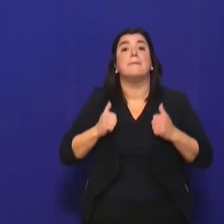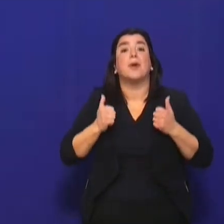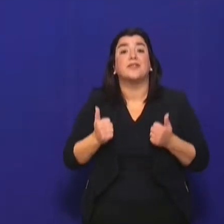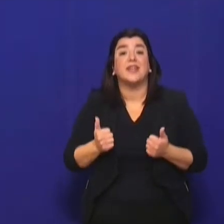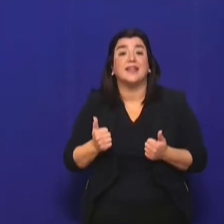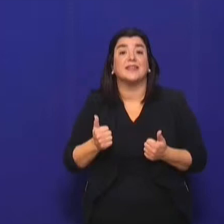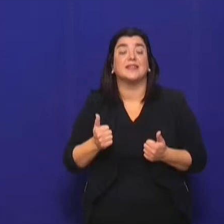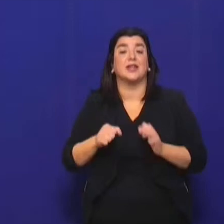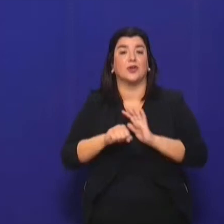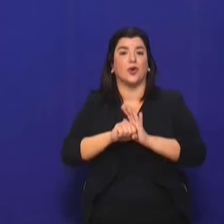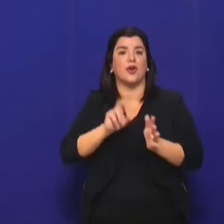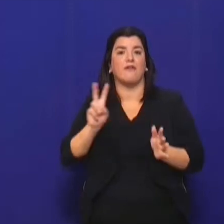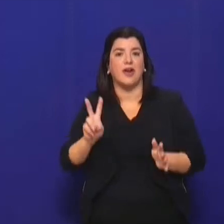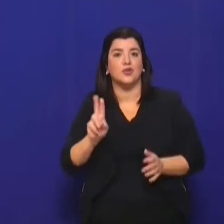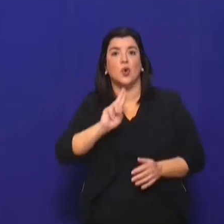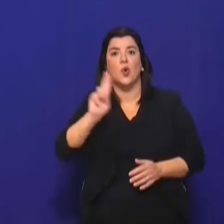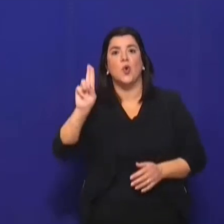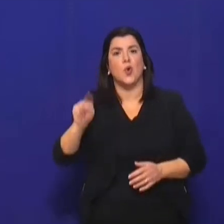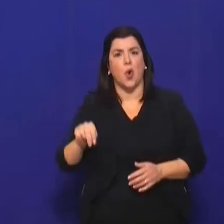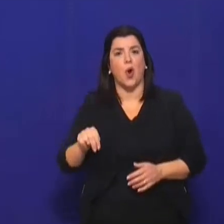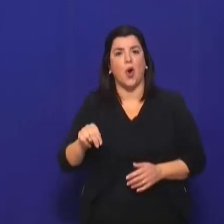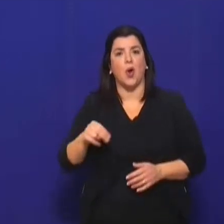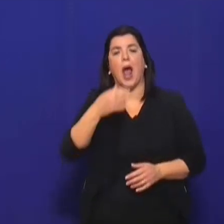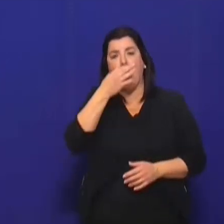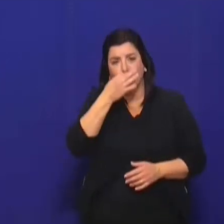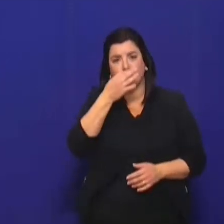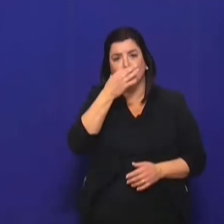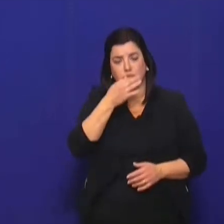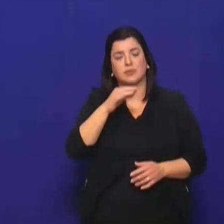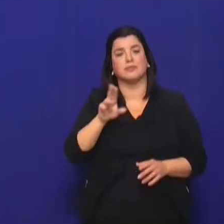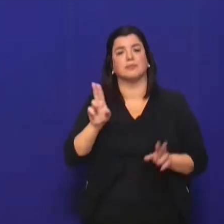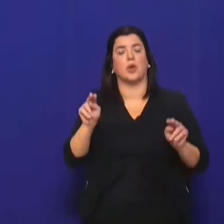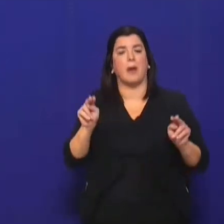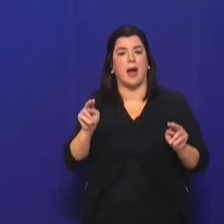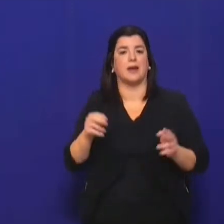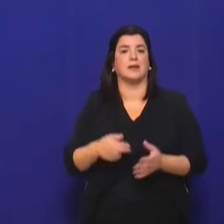kellna tal-influenza kienu vera ftit u anka hemmhekk tara